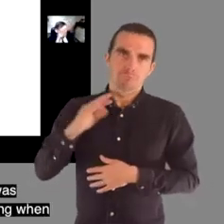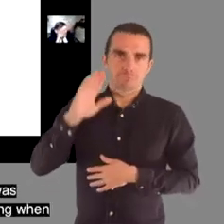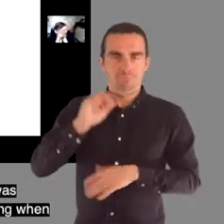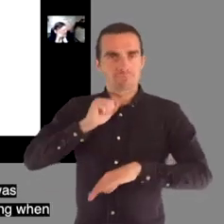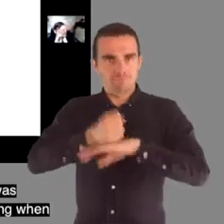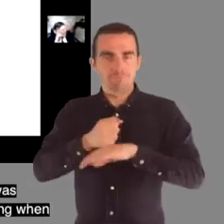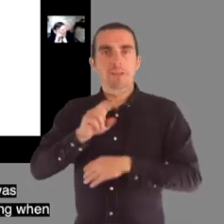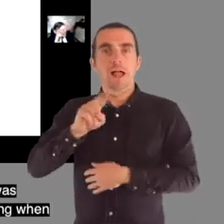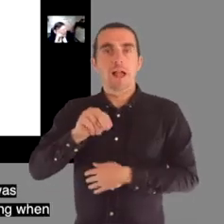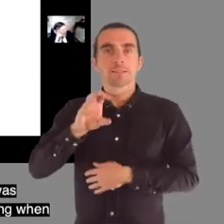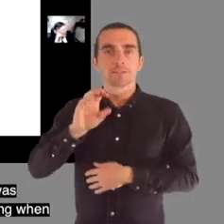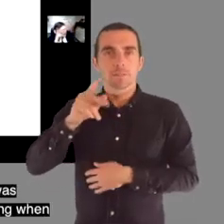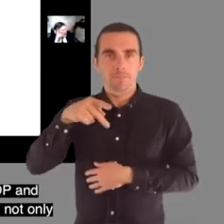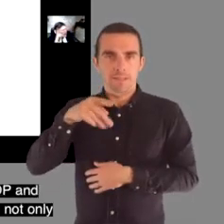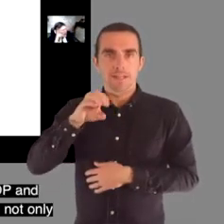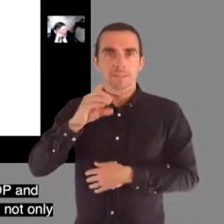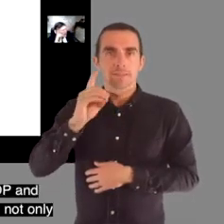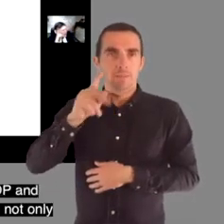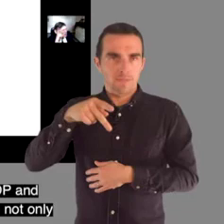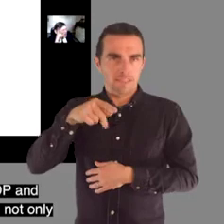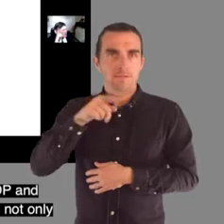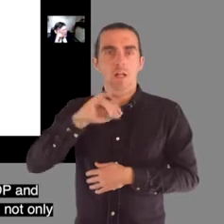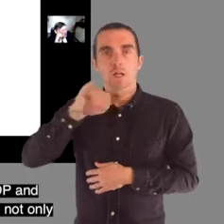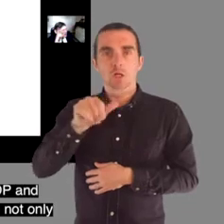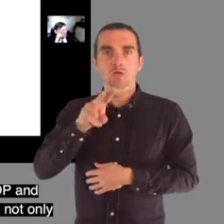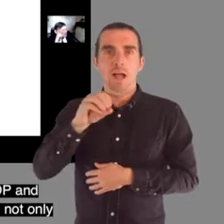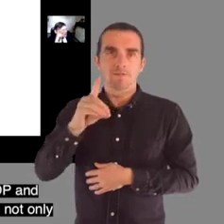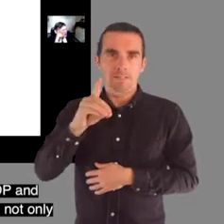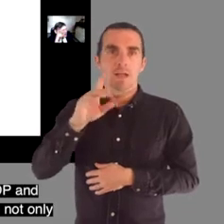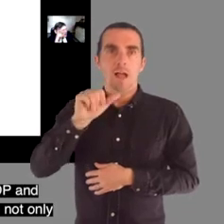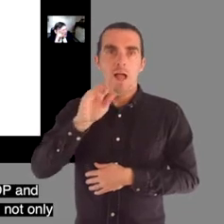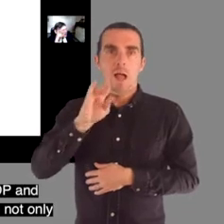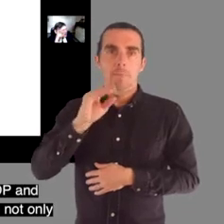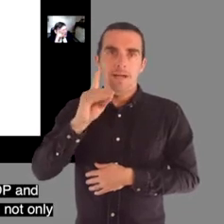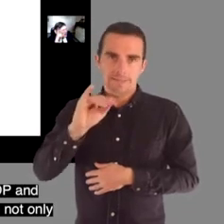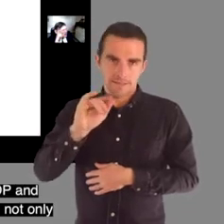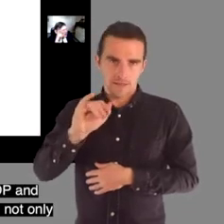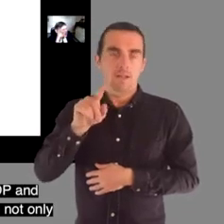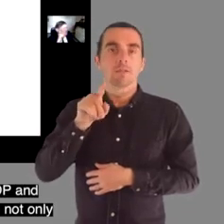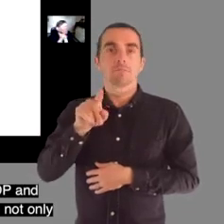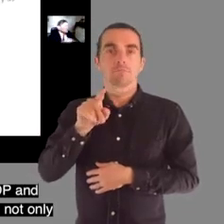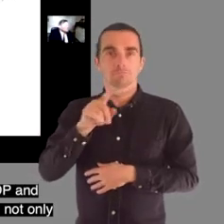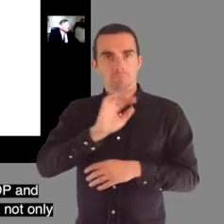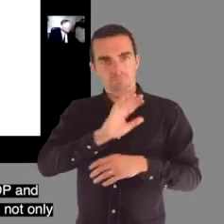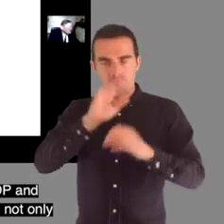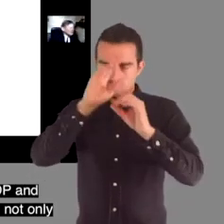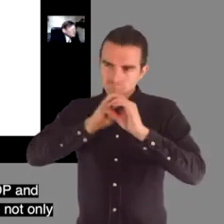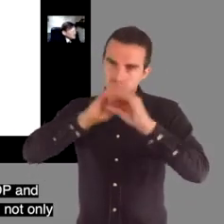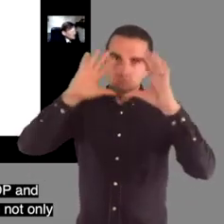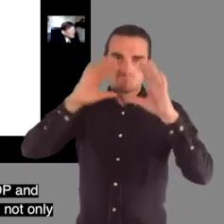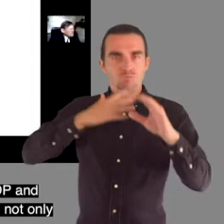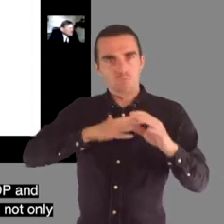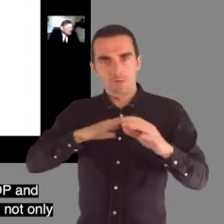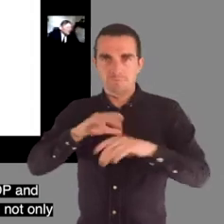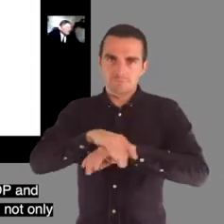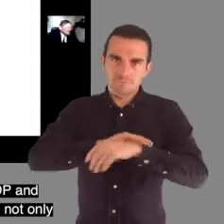was represented there at the beginning when we set that up was the NCPEDP and